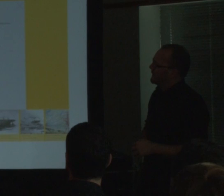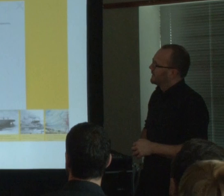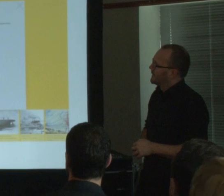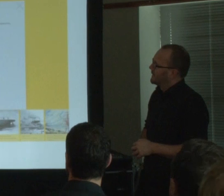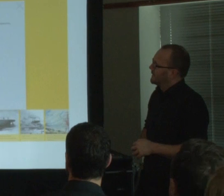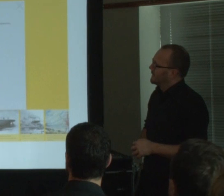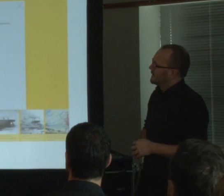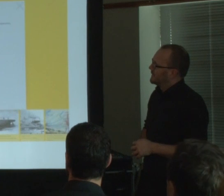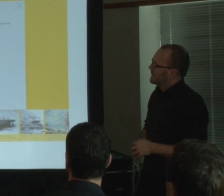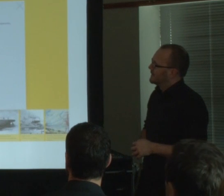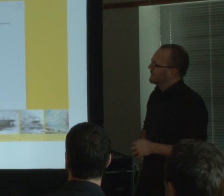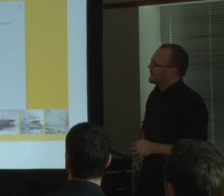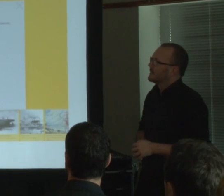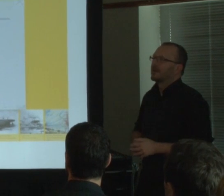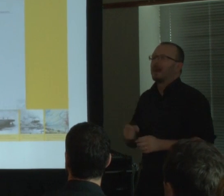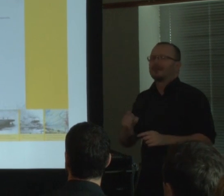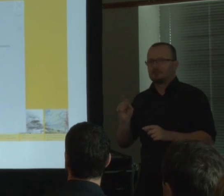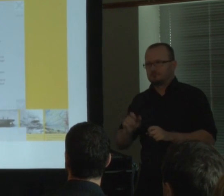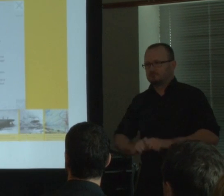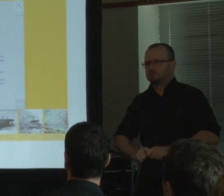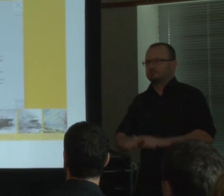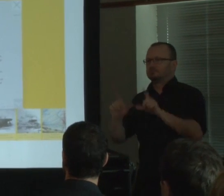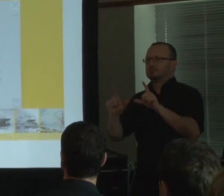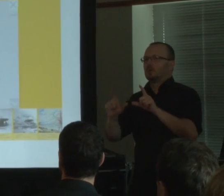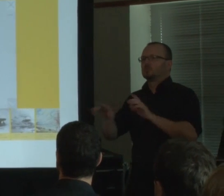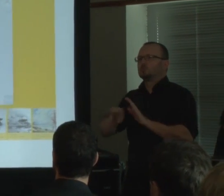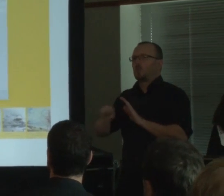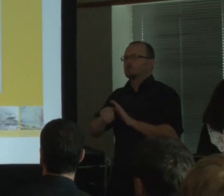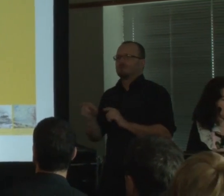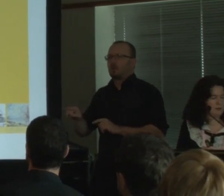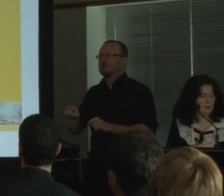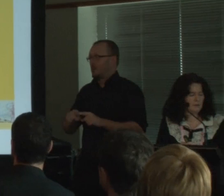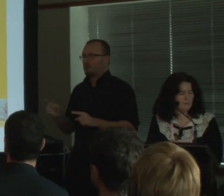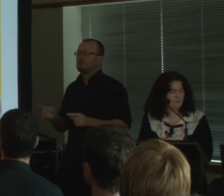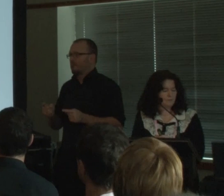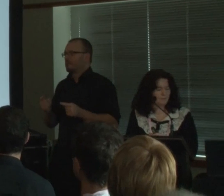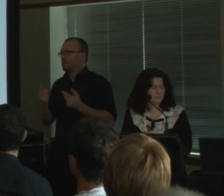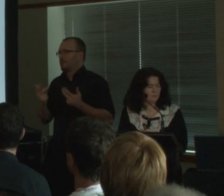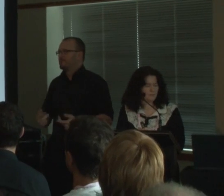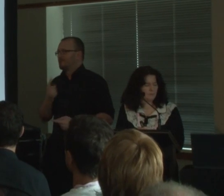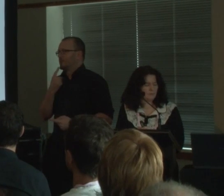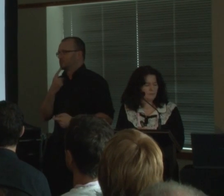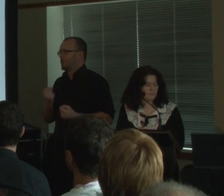And again, sources the whole thing. So it's quite a lot of information in there.